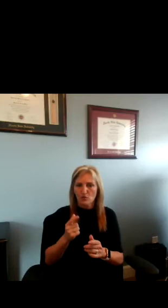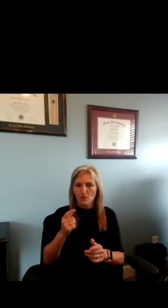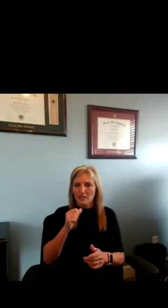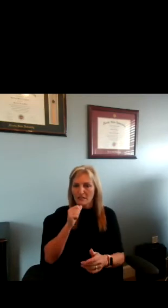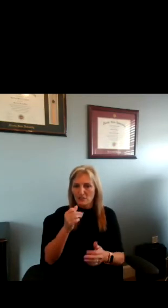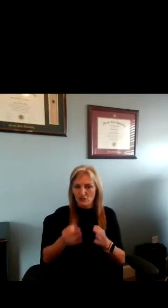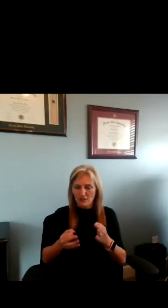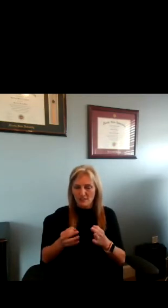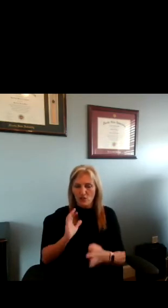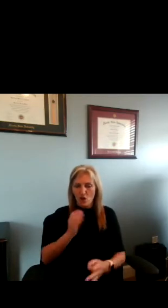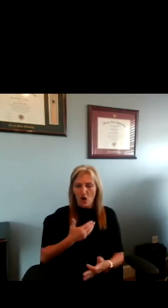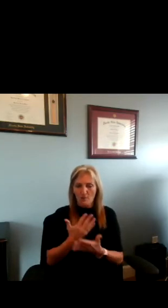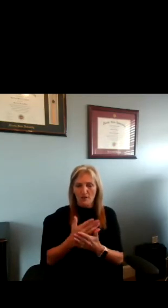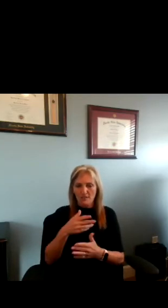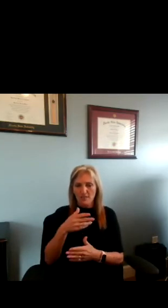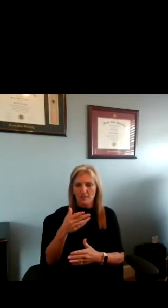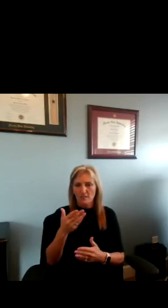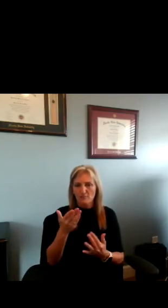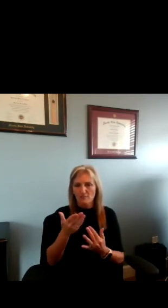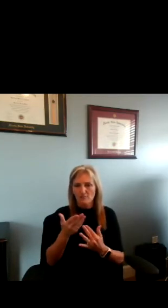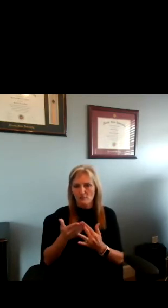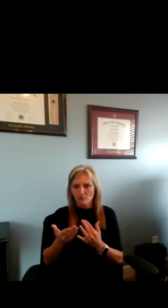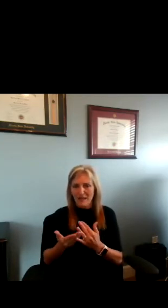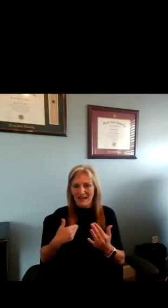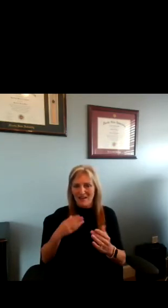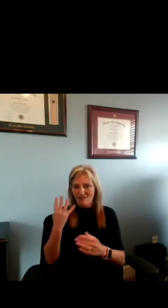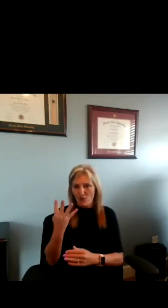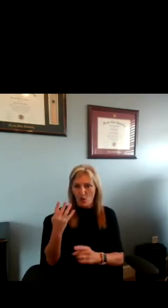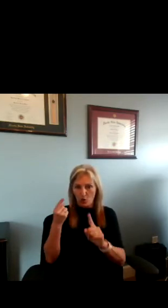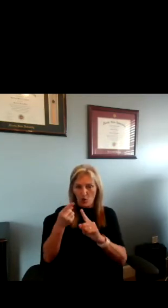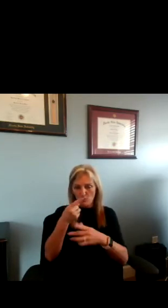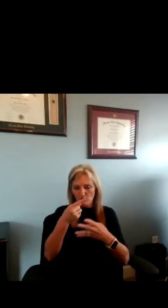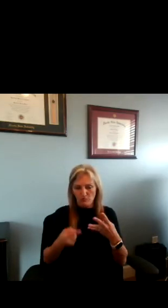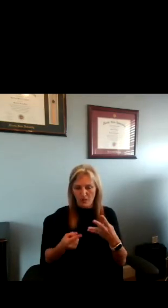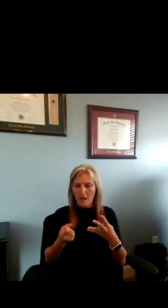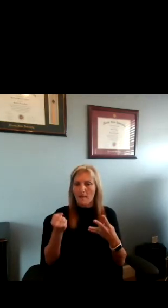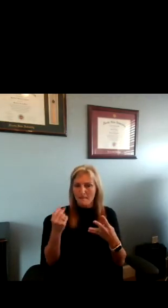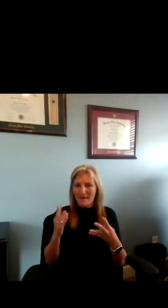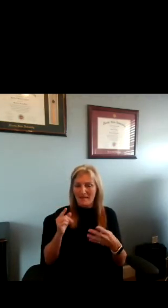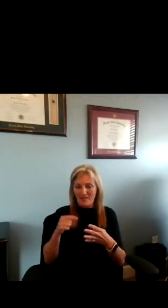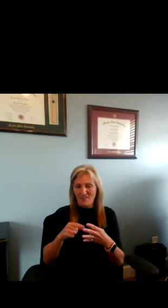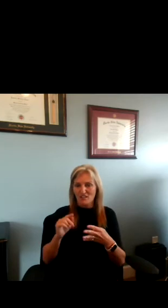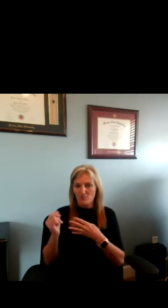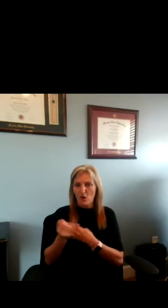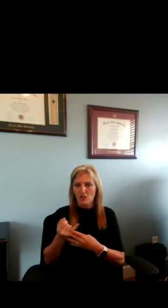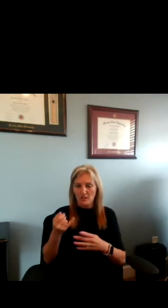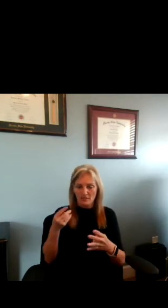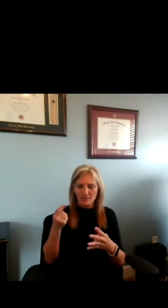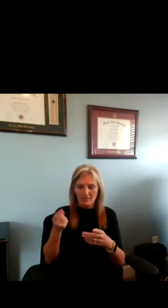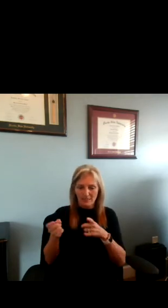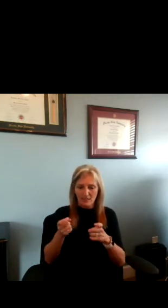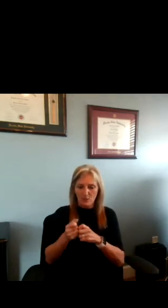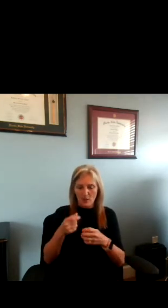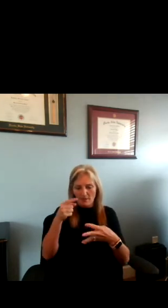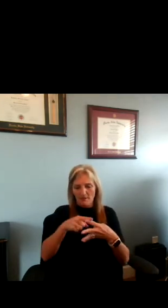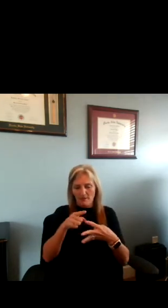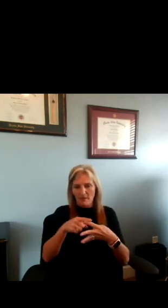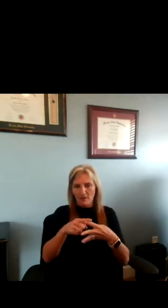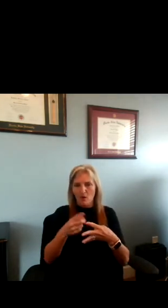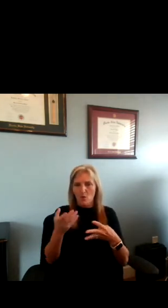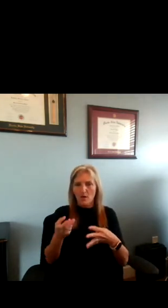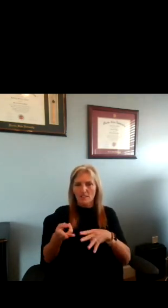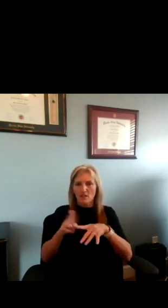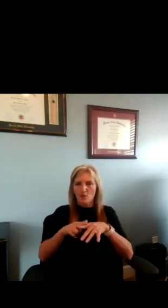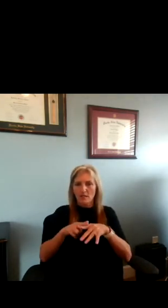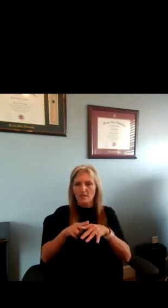prisons portfolio has four main goals, many of which this project is tackling. One, we aim to increase the